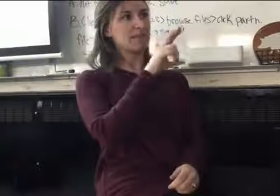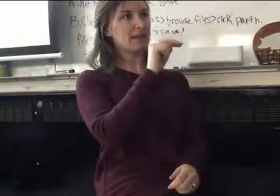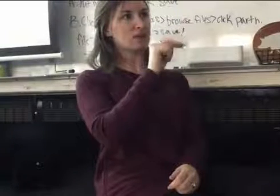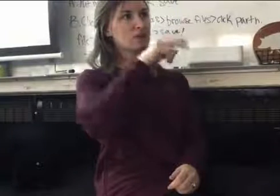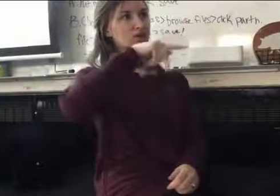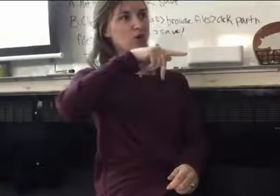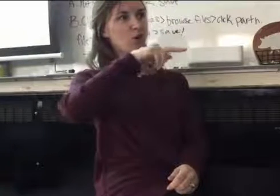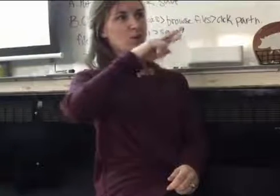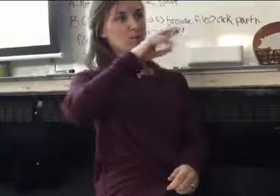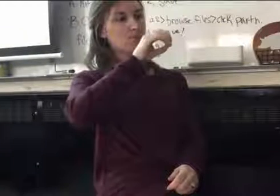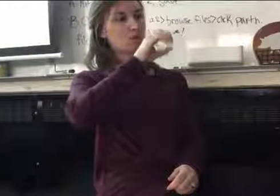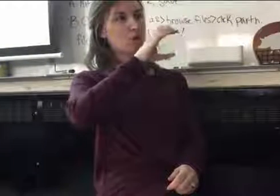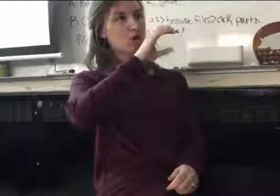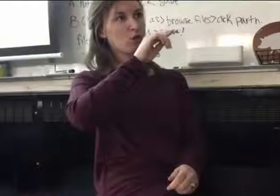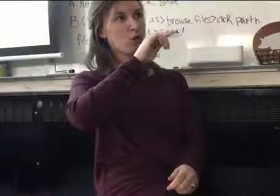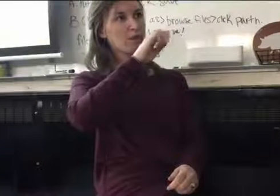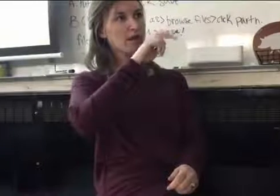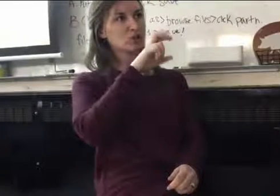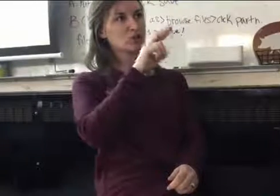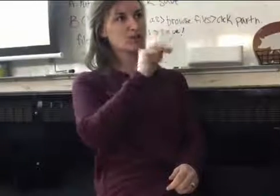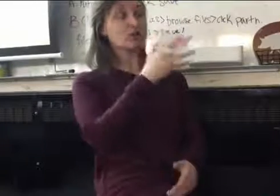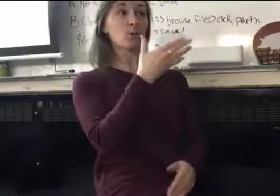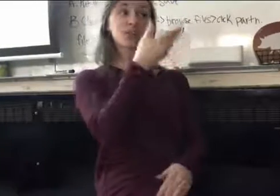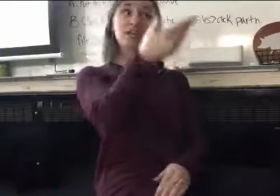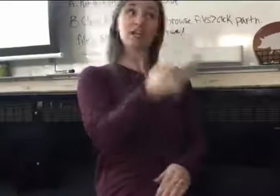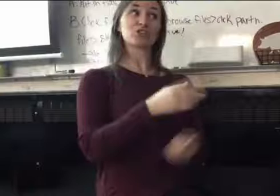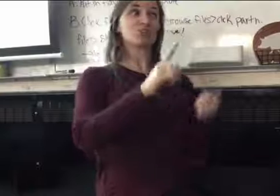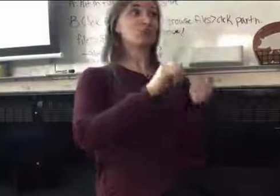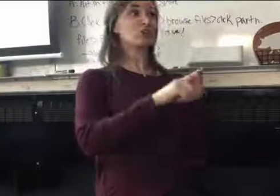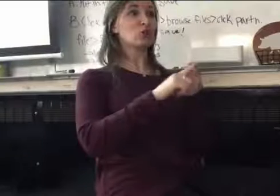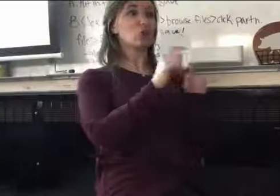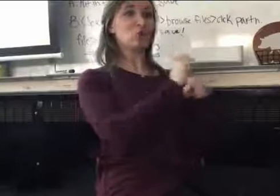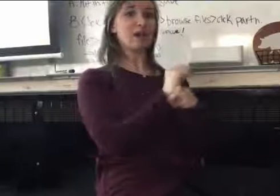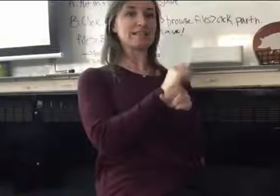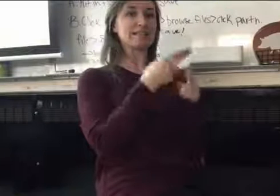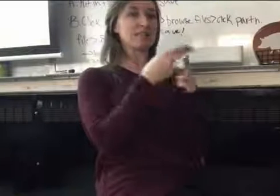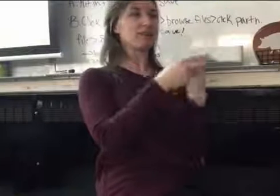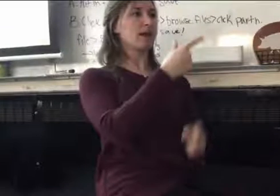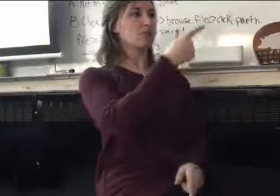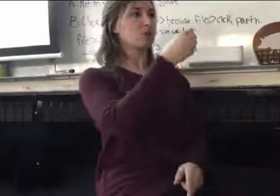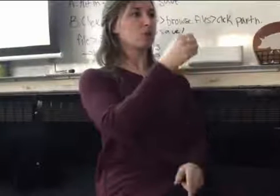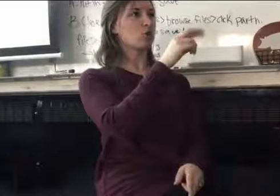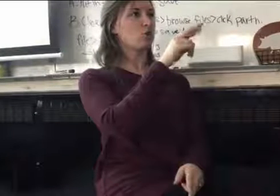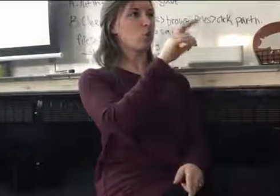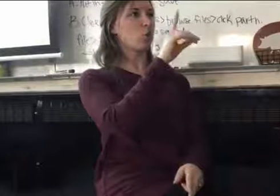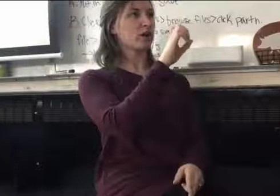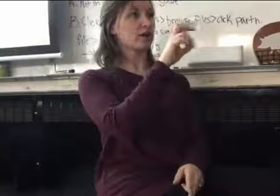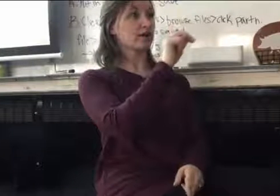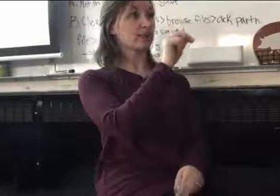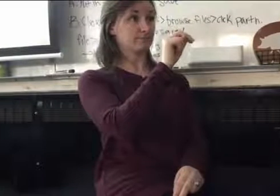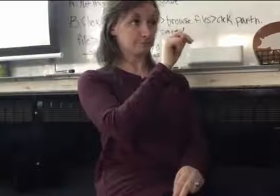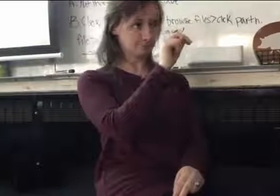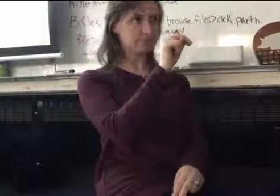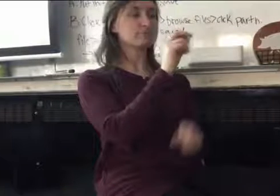to introduce you to a slave named Gordon. Okay? Now, at this time, you have